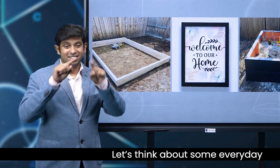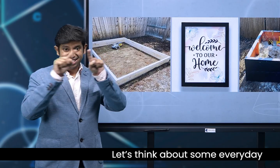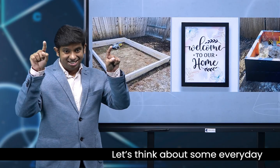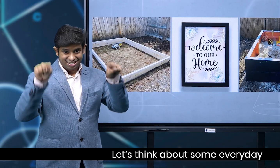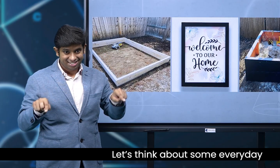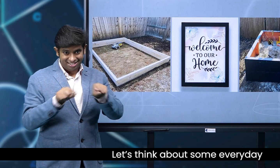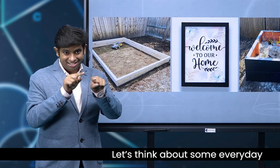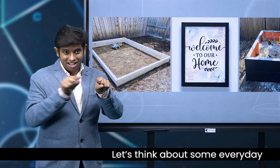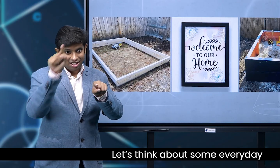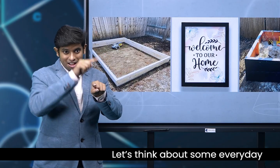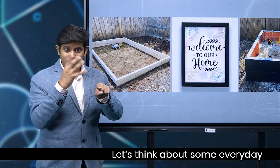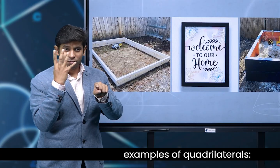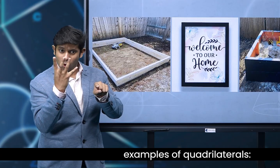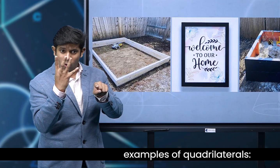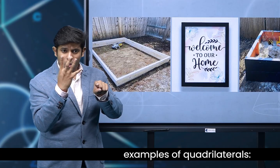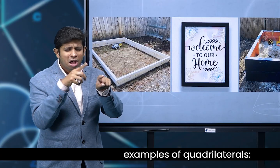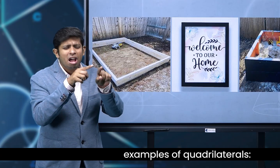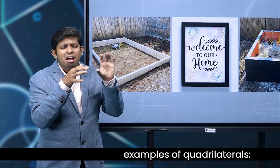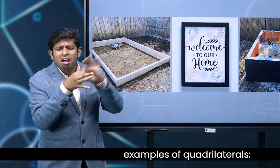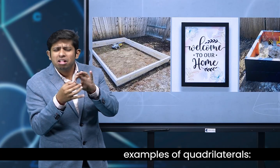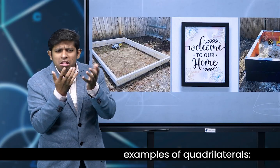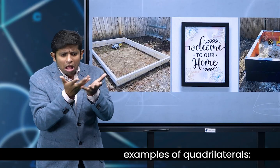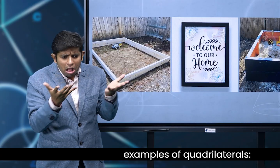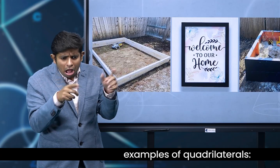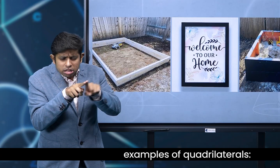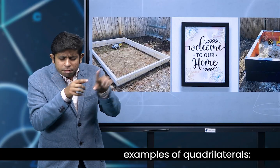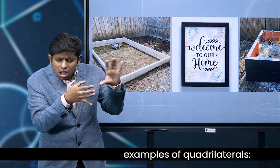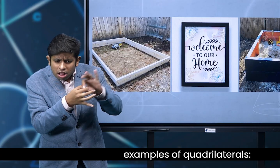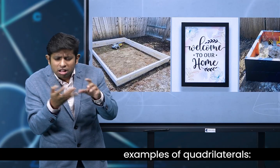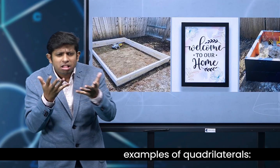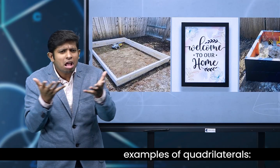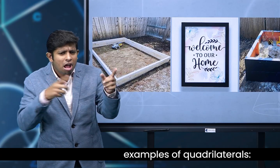Let's think about some everyday examples of quadrilaterals.